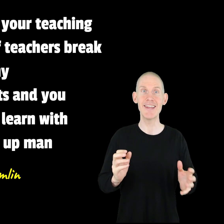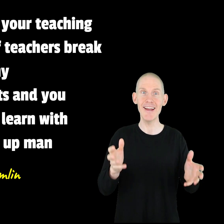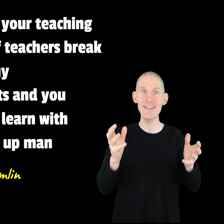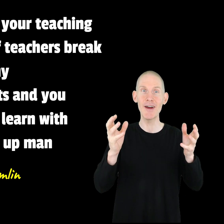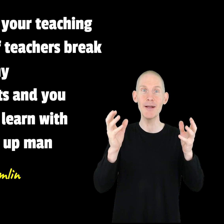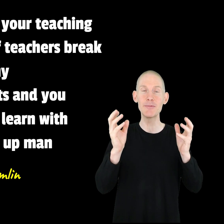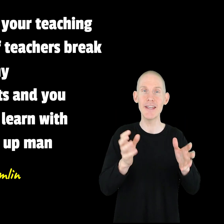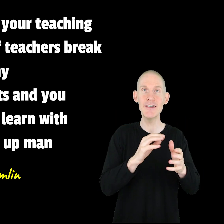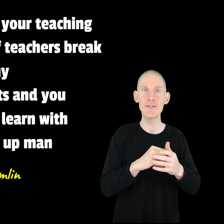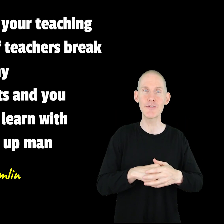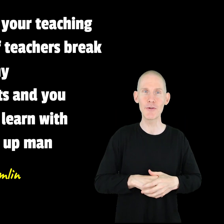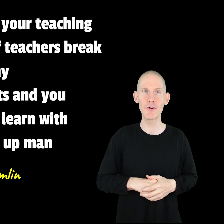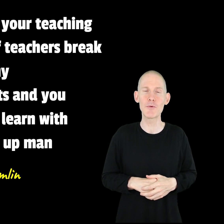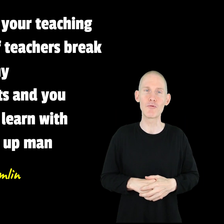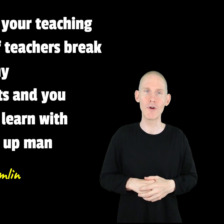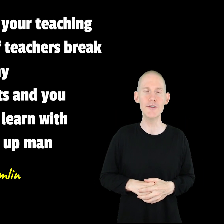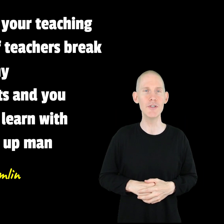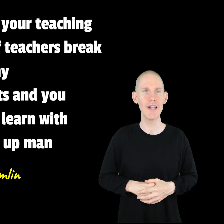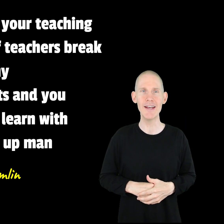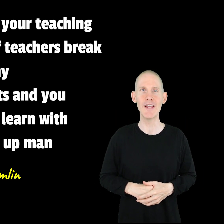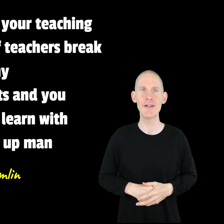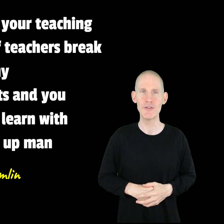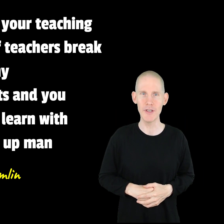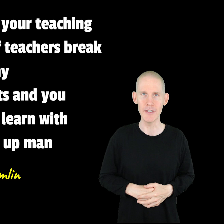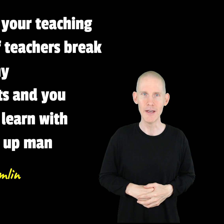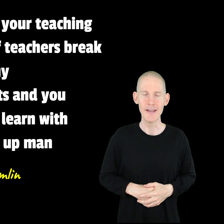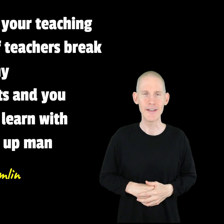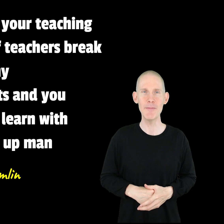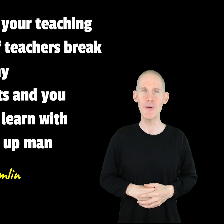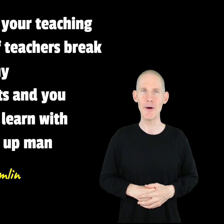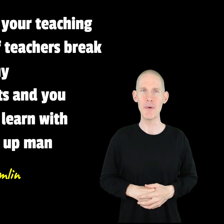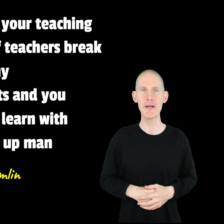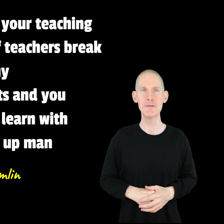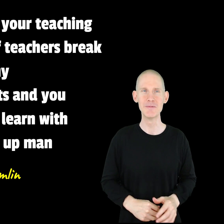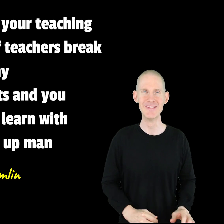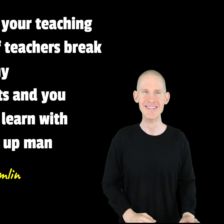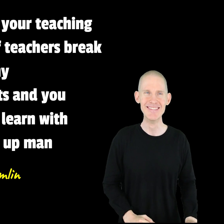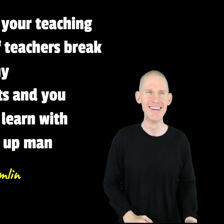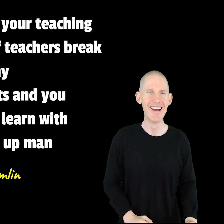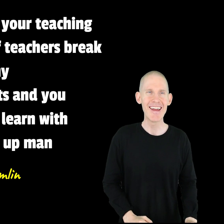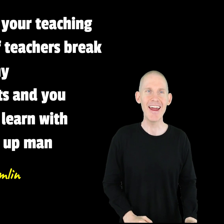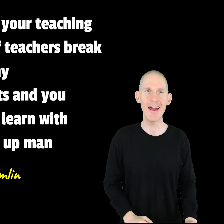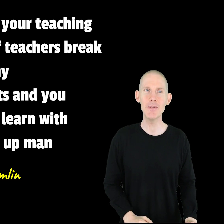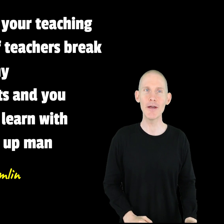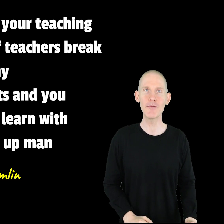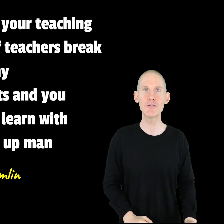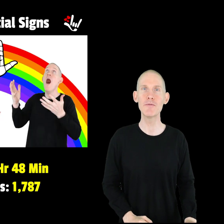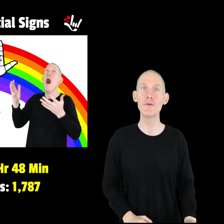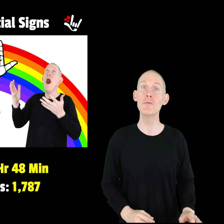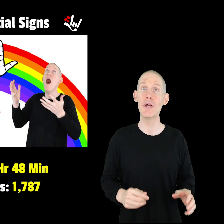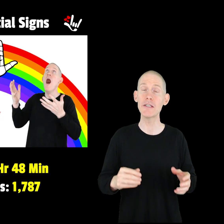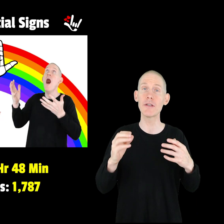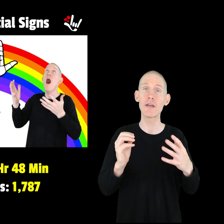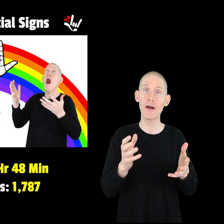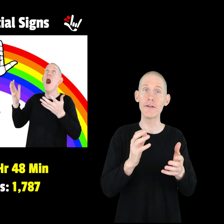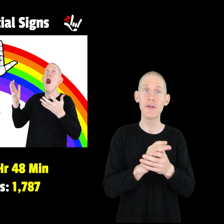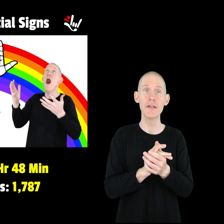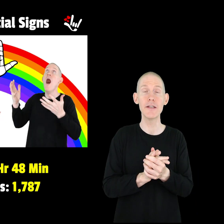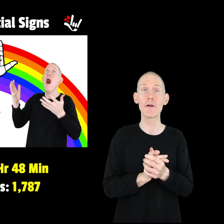10 times easier to learn with raging ADHD. Keep it up, man. Abby left this review based on the content in our